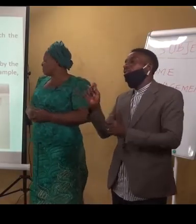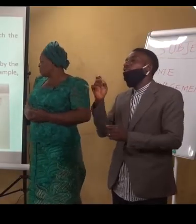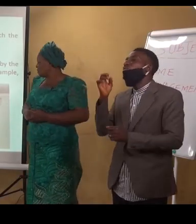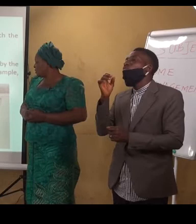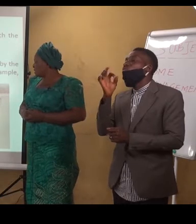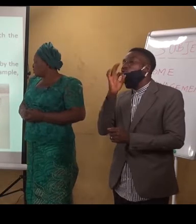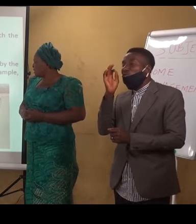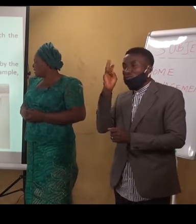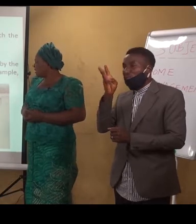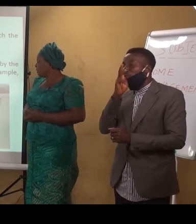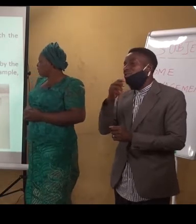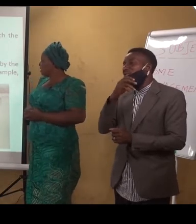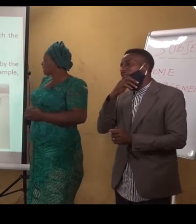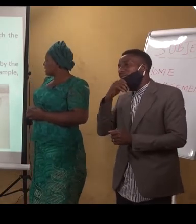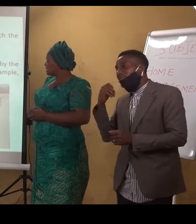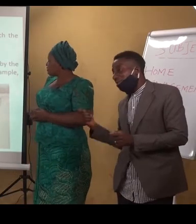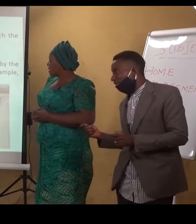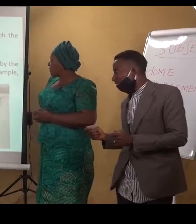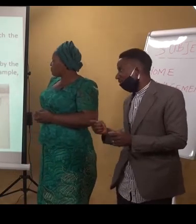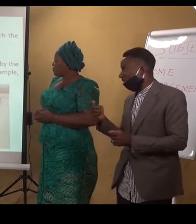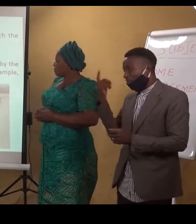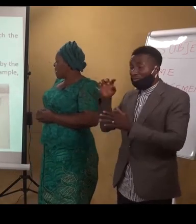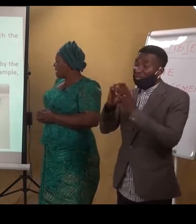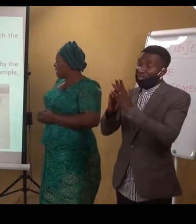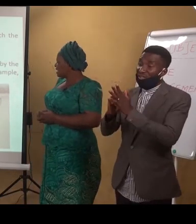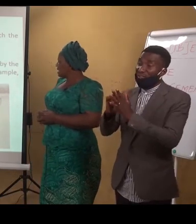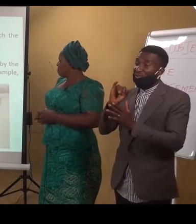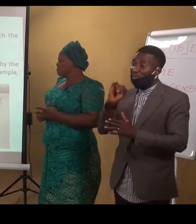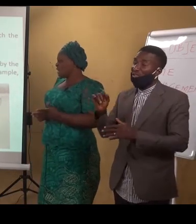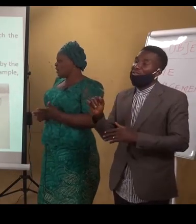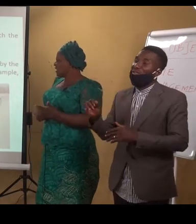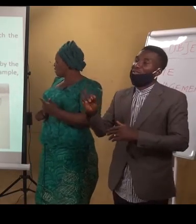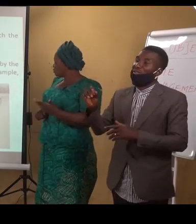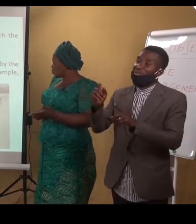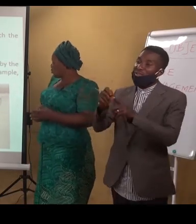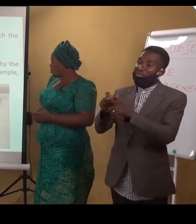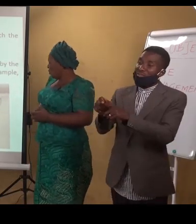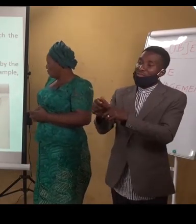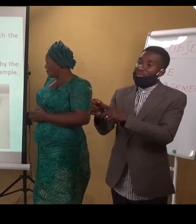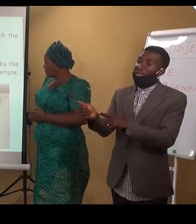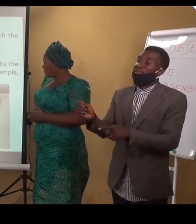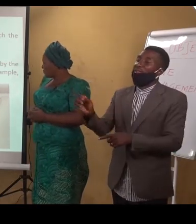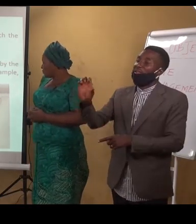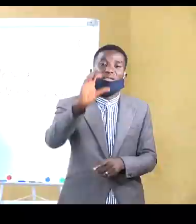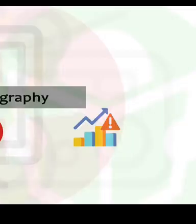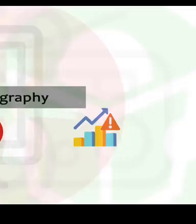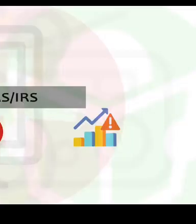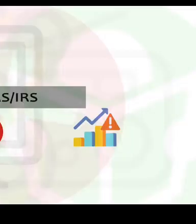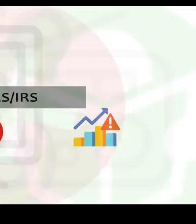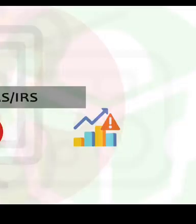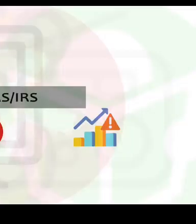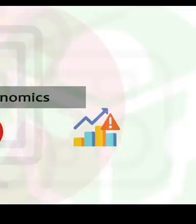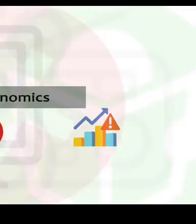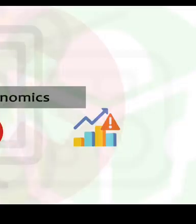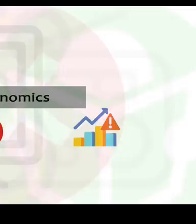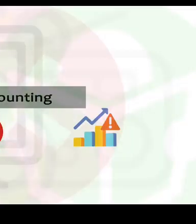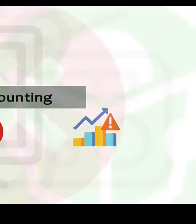this method, using this method, is cassava, maize, melon, and so on.